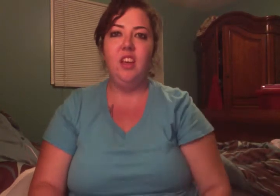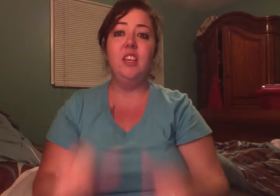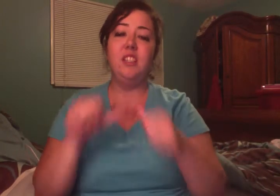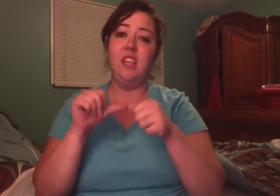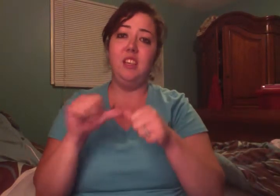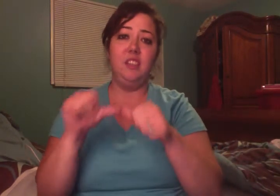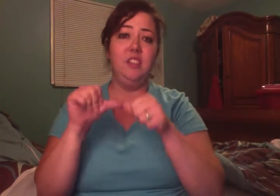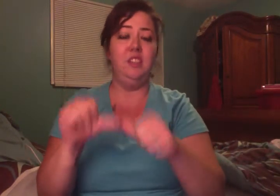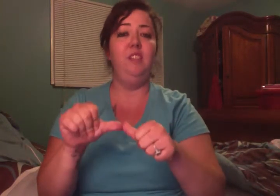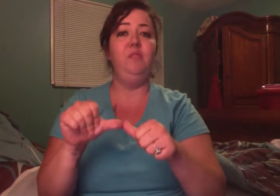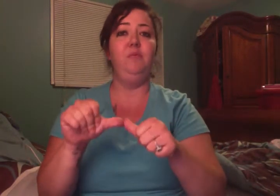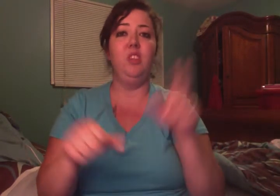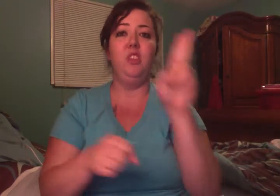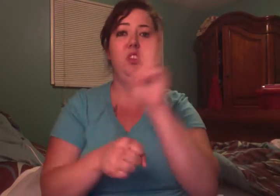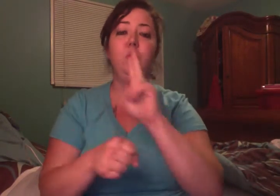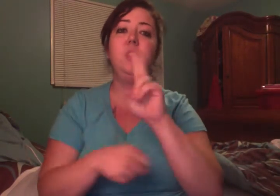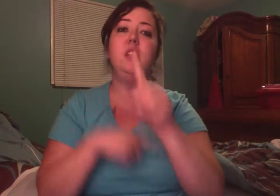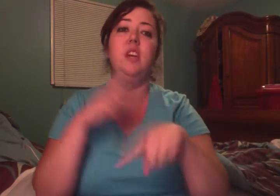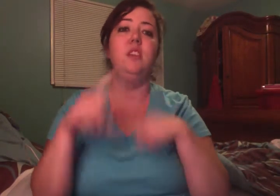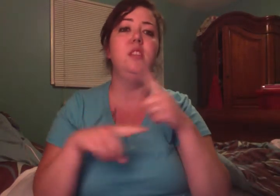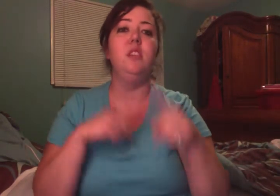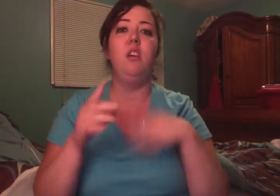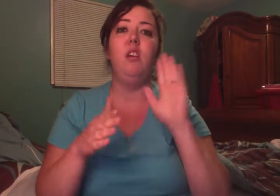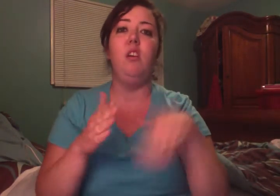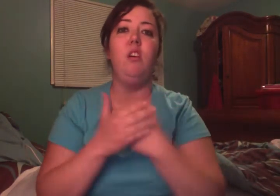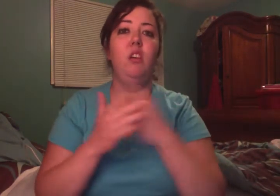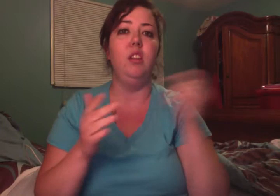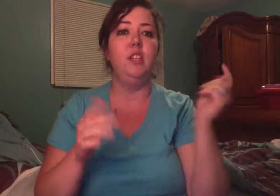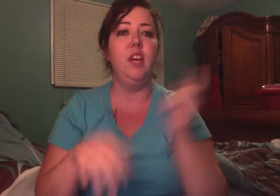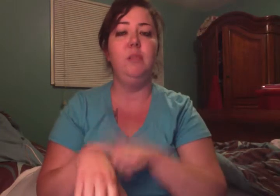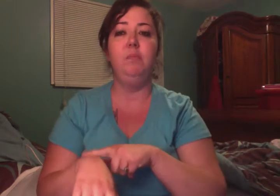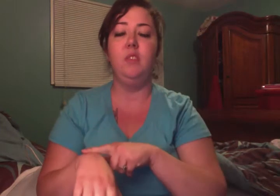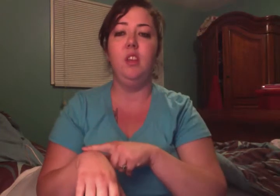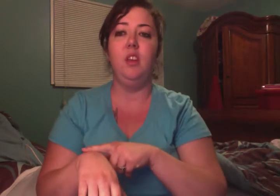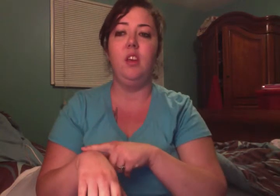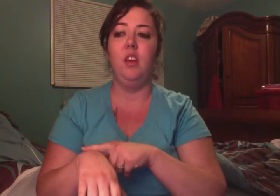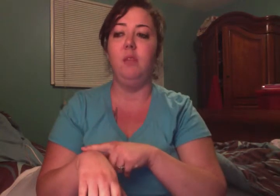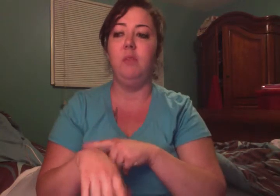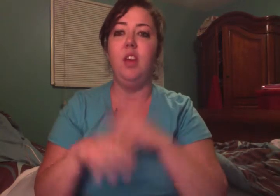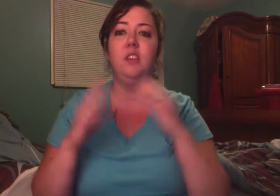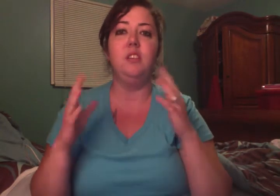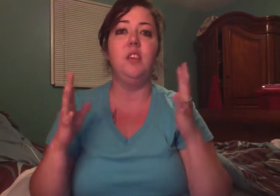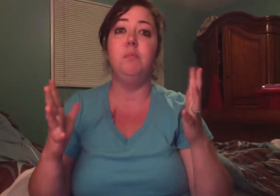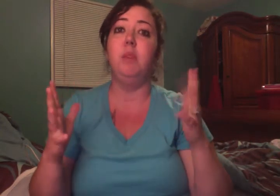Stay consistent. Use the signs all the time, as much as you